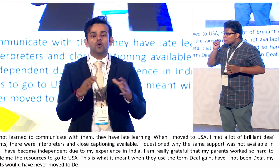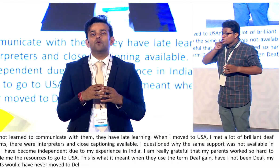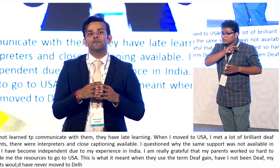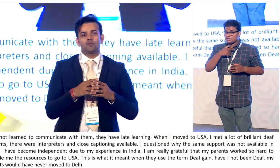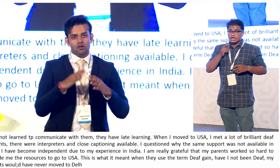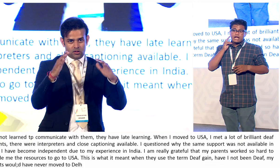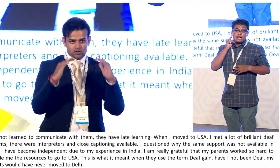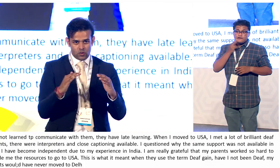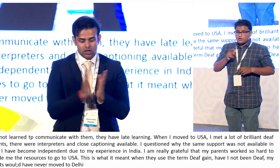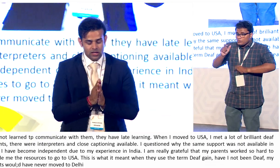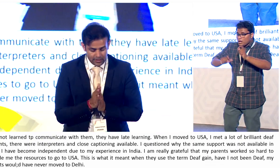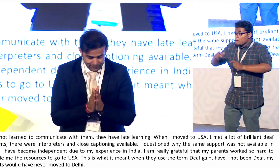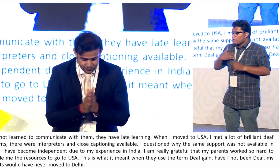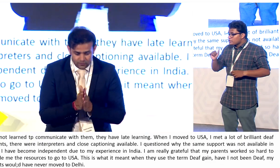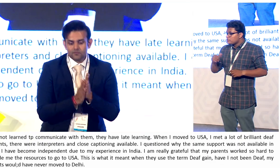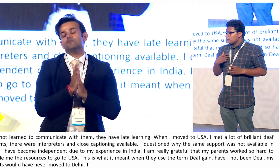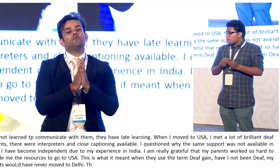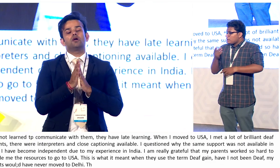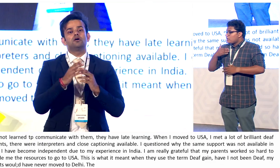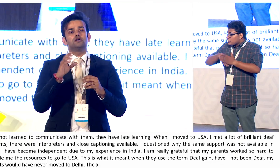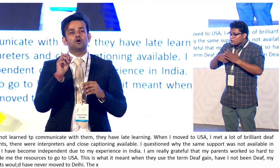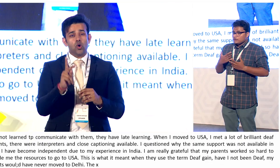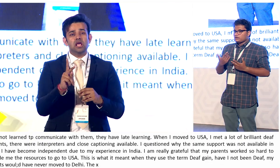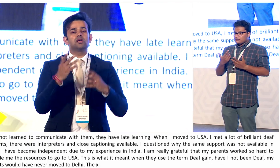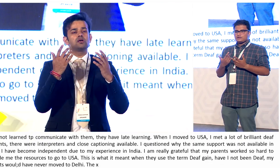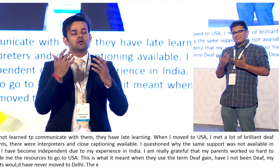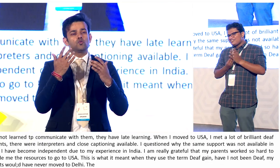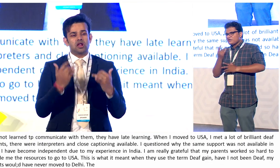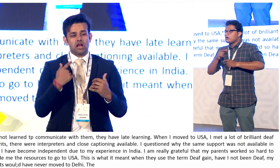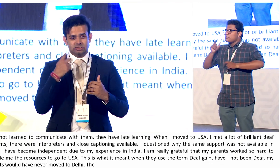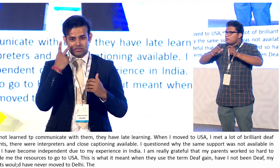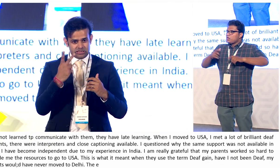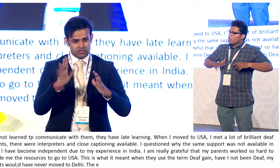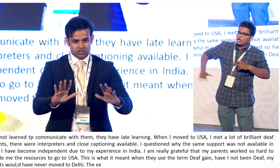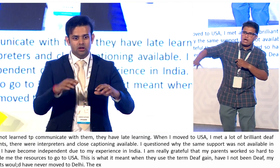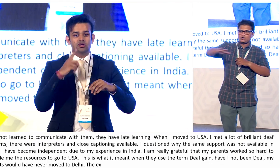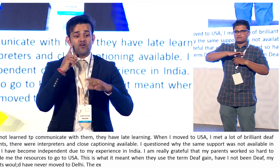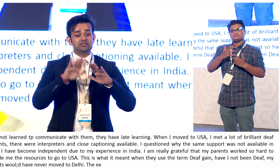deaf people, which also provides and influences those around them.